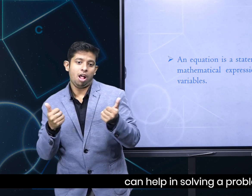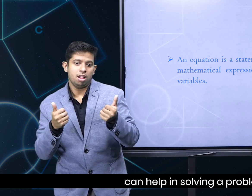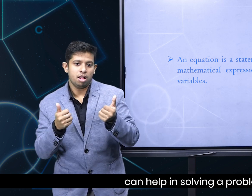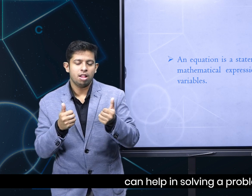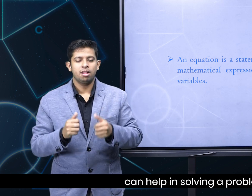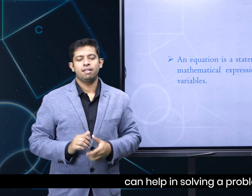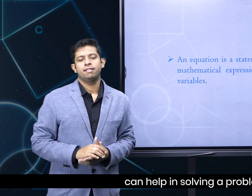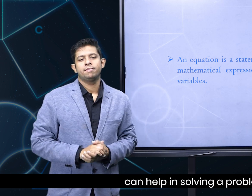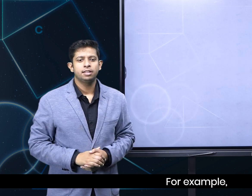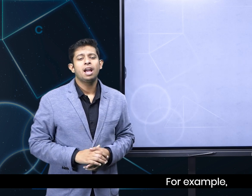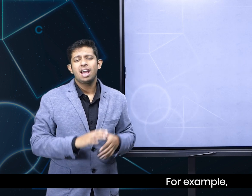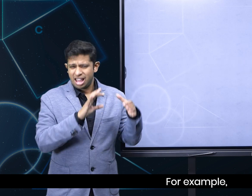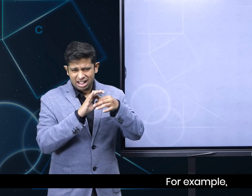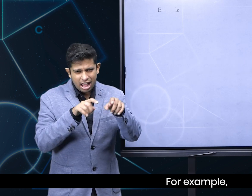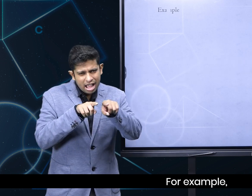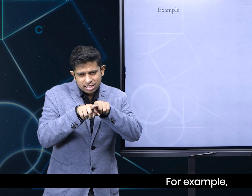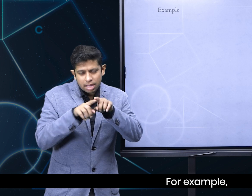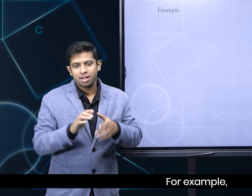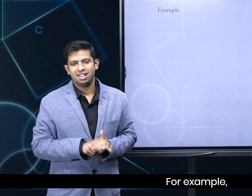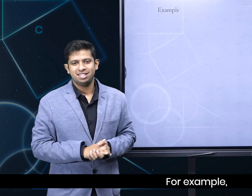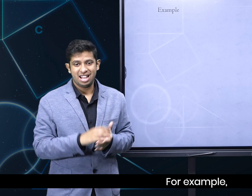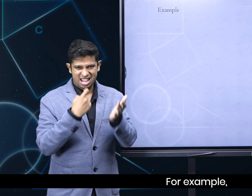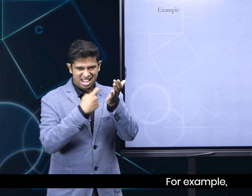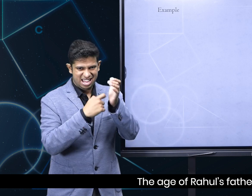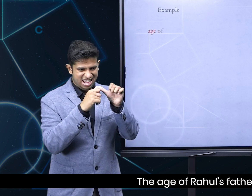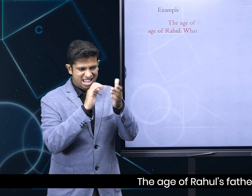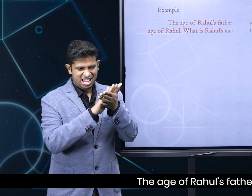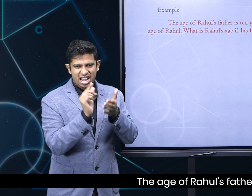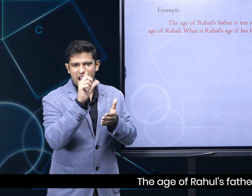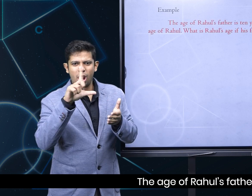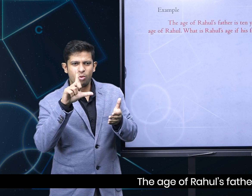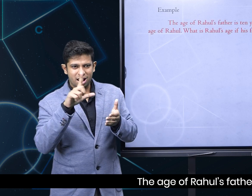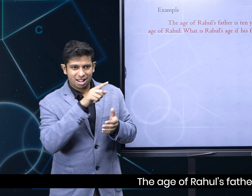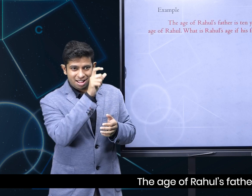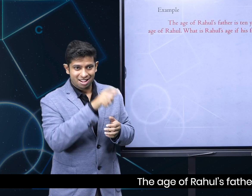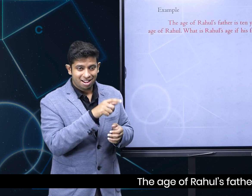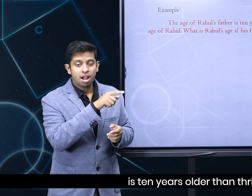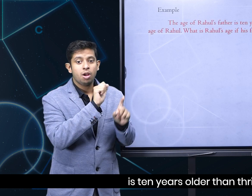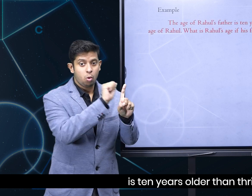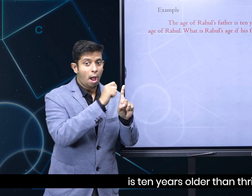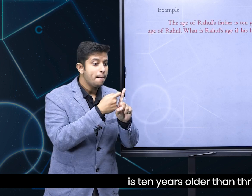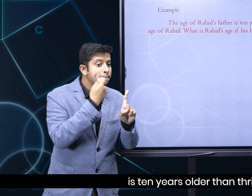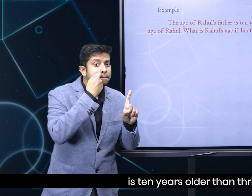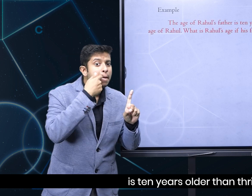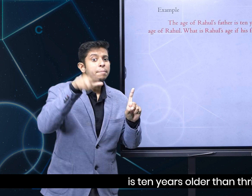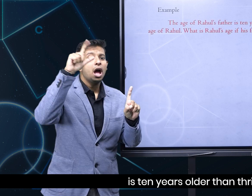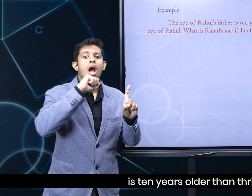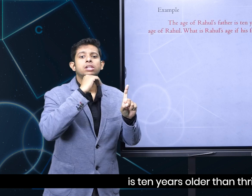problem. For example, the age of Rahul's father is 10 years older than thrice